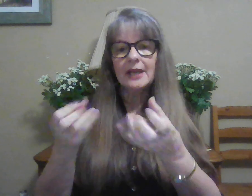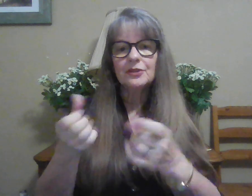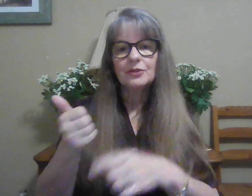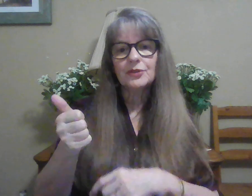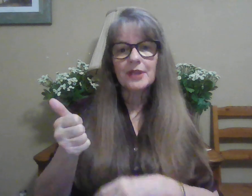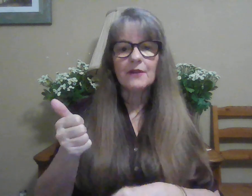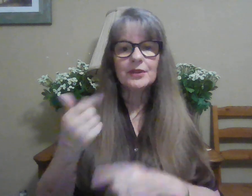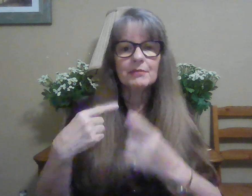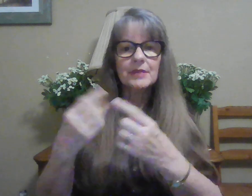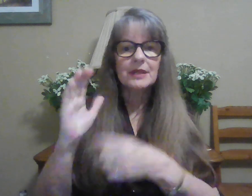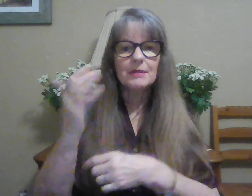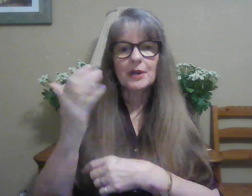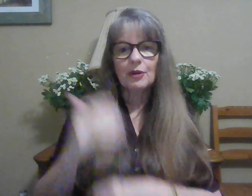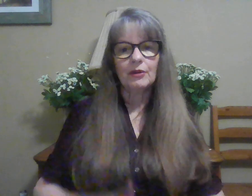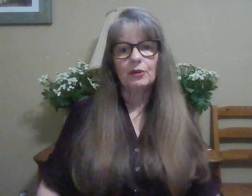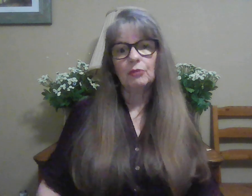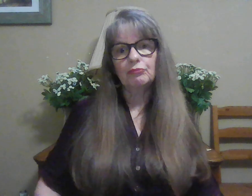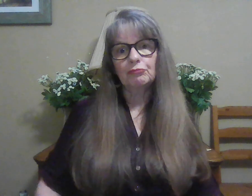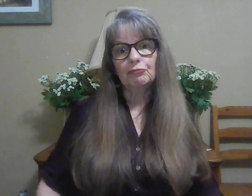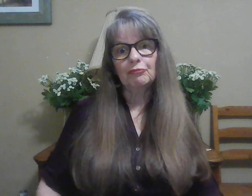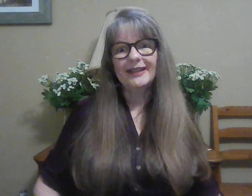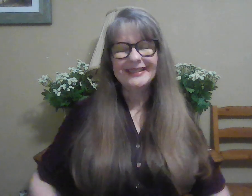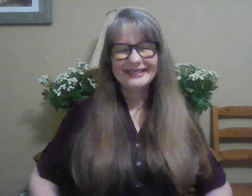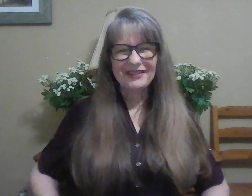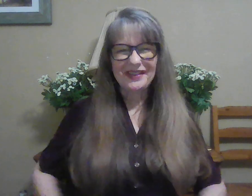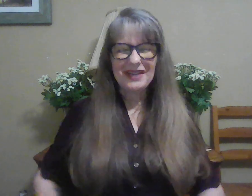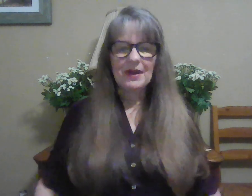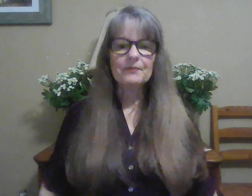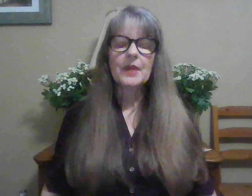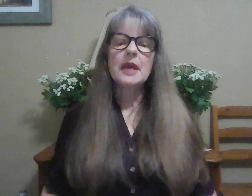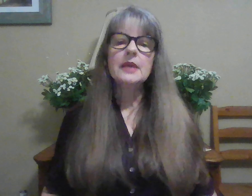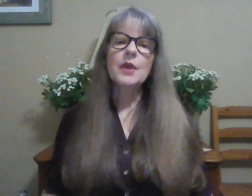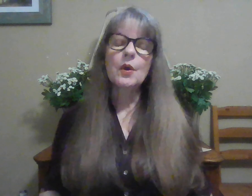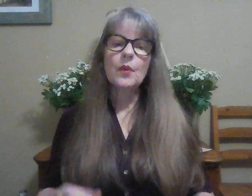to yourself in the mirror. And you're going, So anyway, so